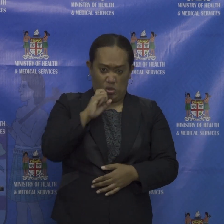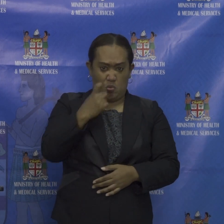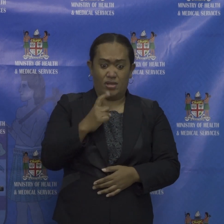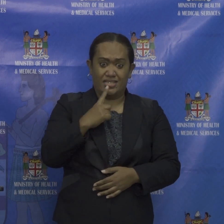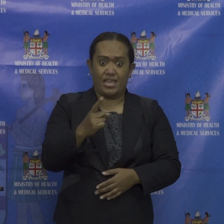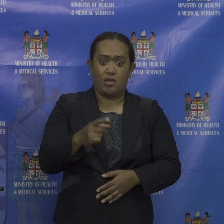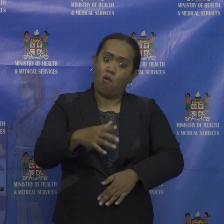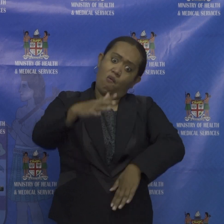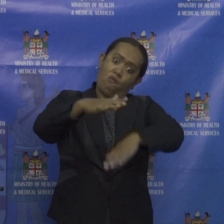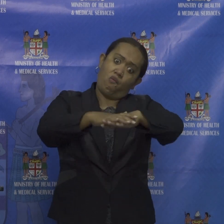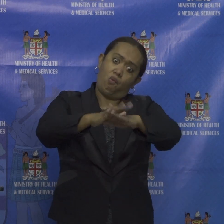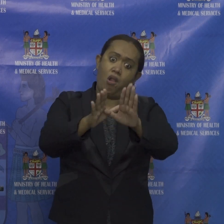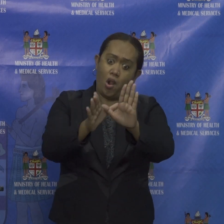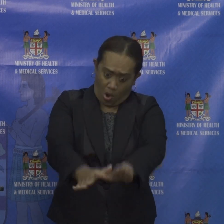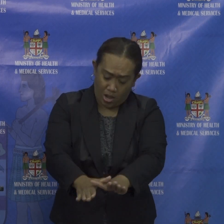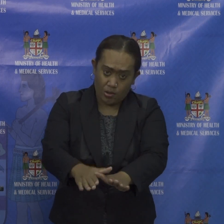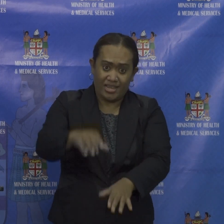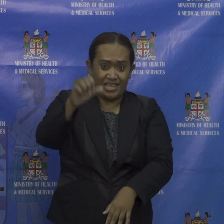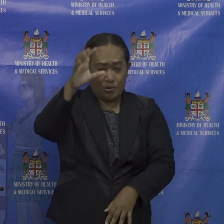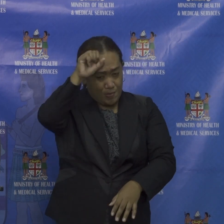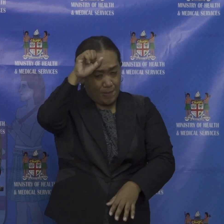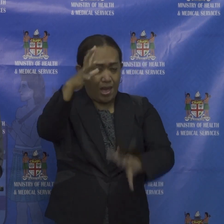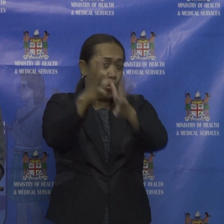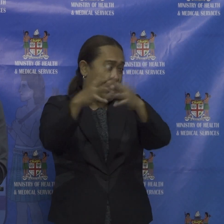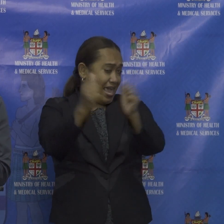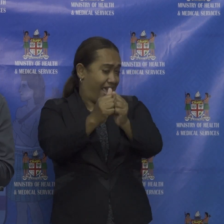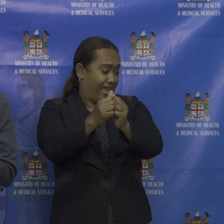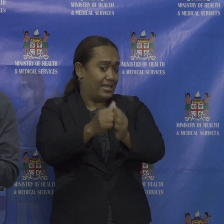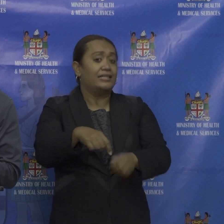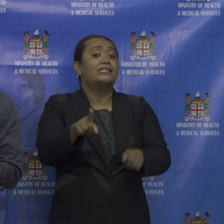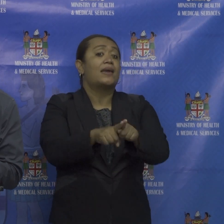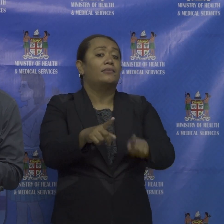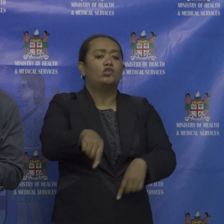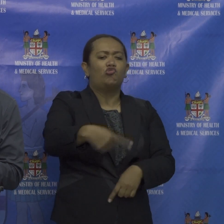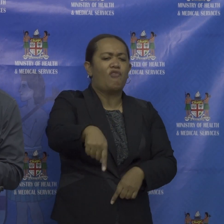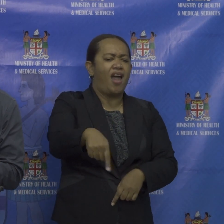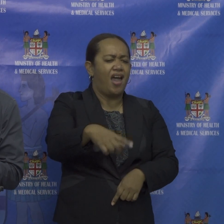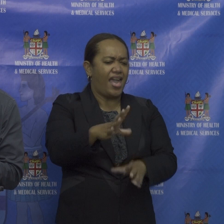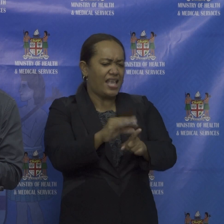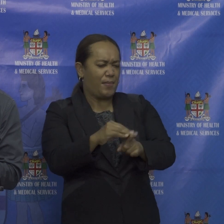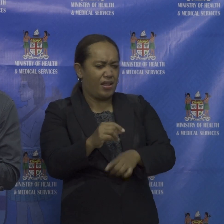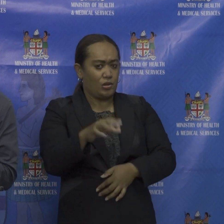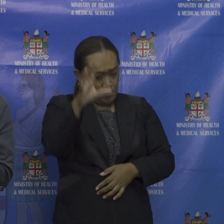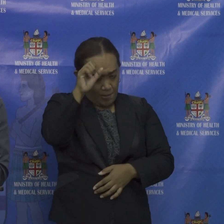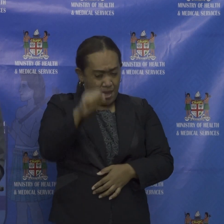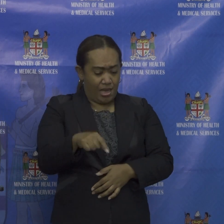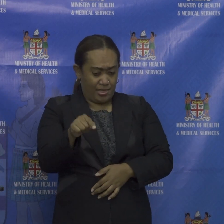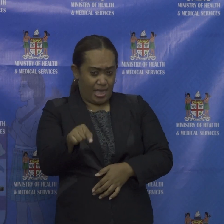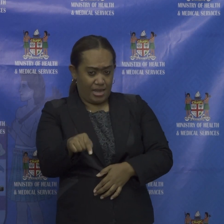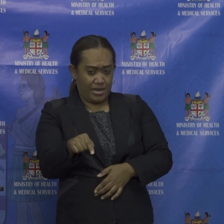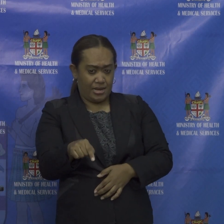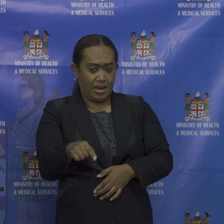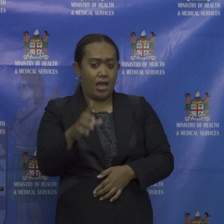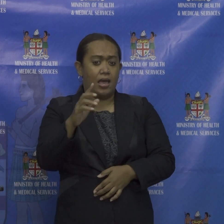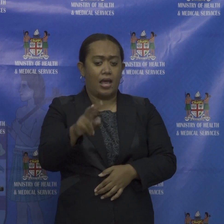total lockdown, just like what it did over the last weekend, particularly in the Greater Suva area, as I believe the couple were not in